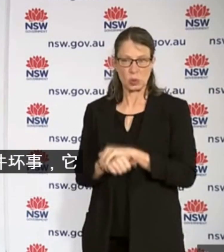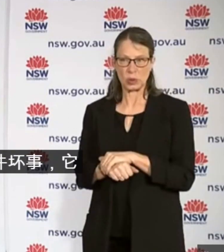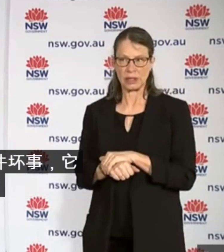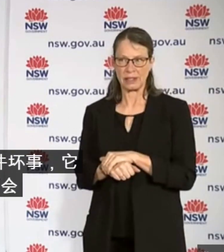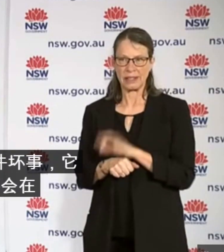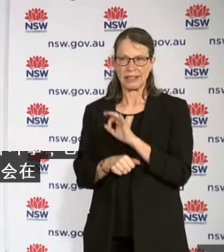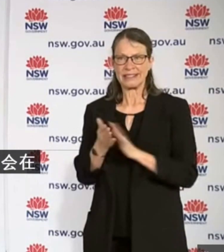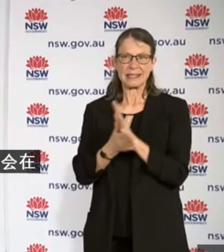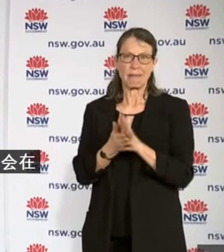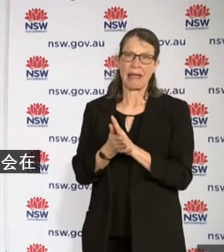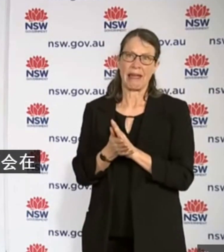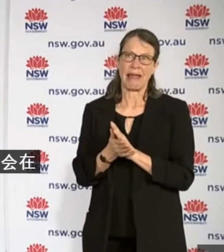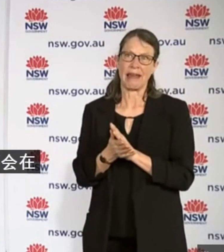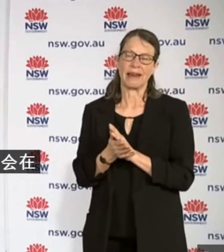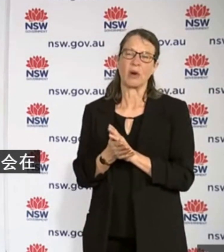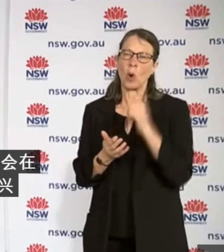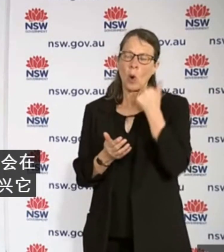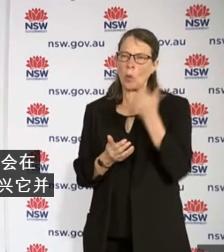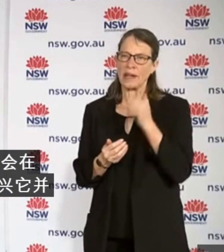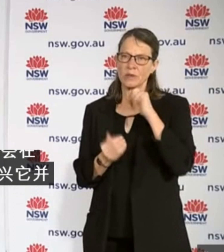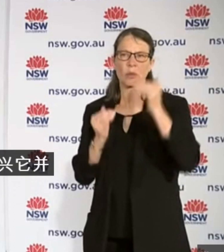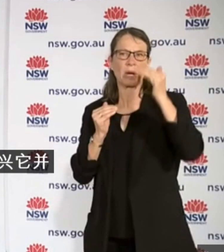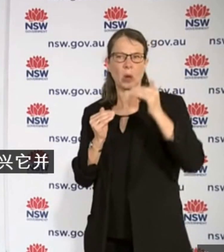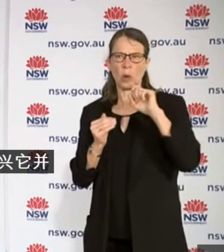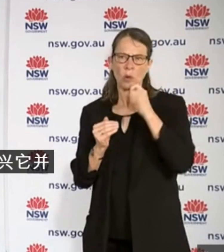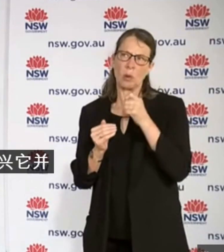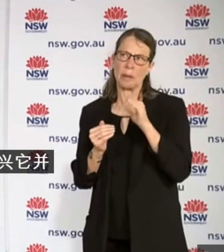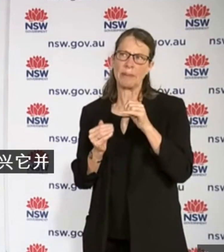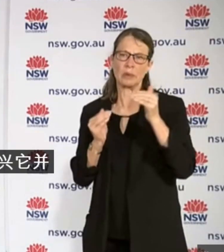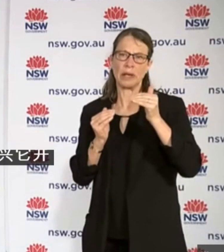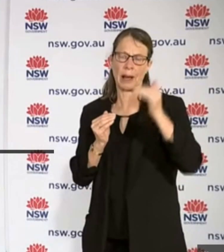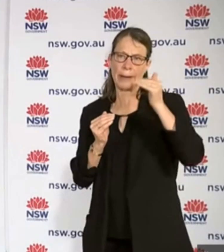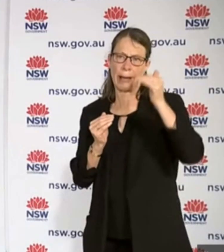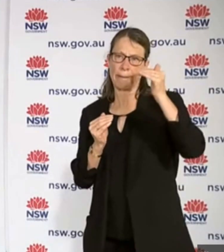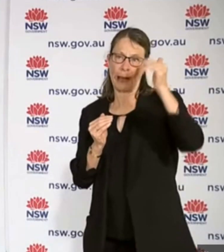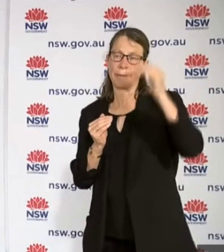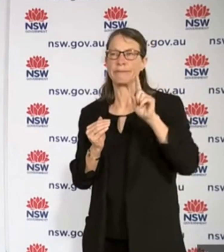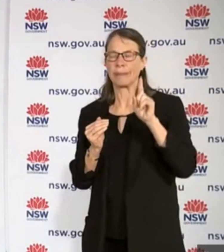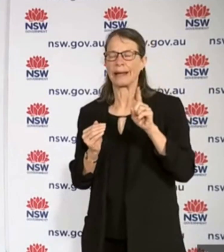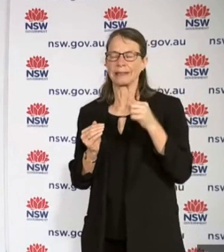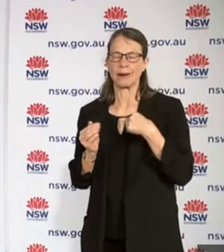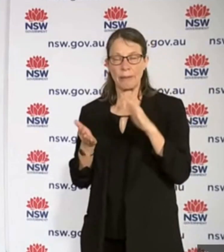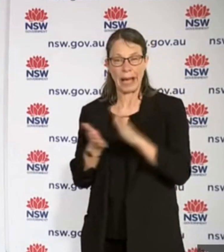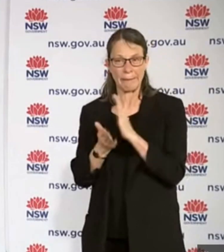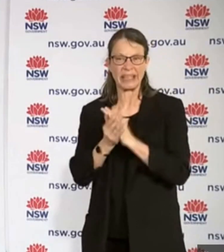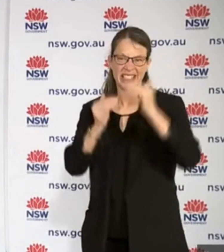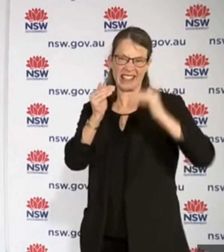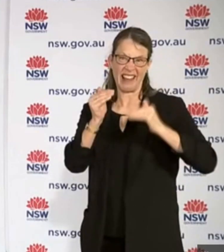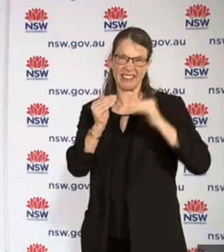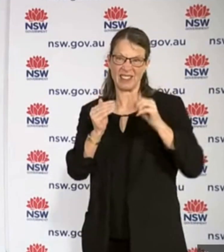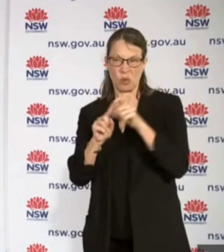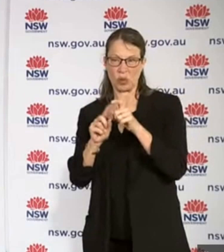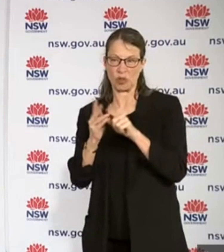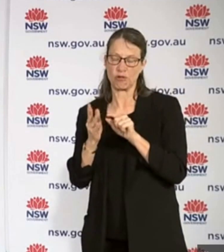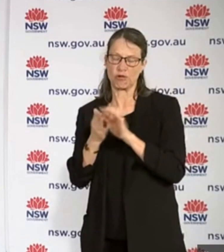we won't be overwhelmed in October, but I'm very pleased that it's not in excess of what the modelling showed. So 2 weeks ago, I know we had 40